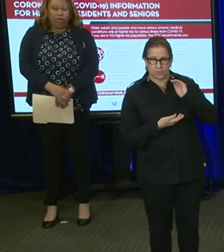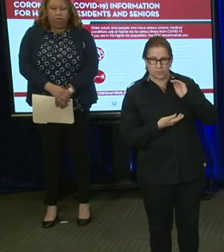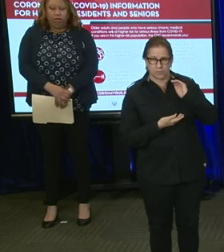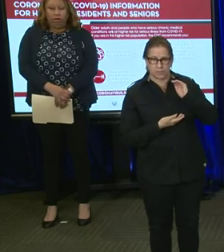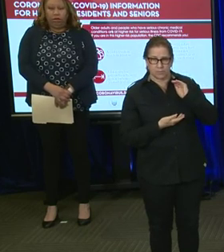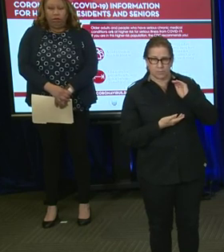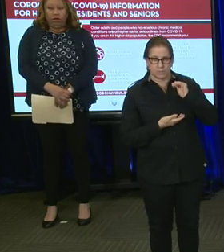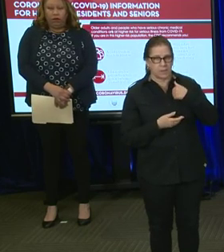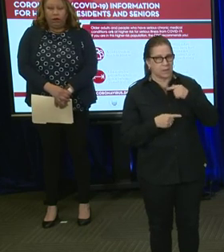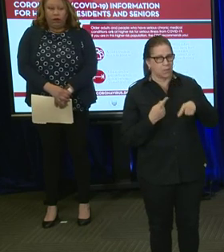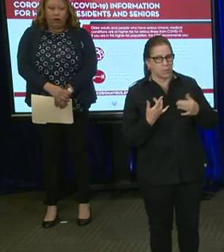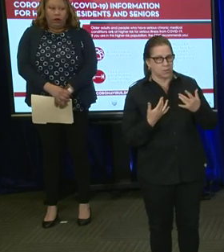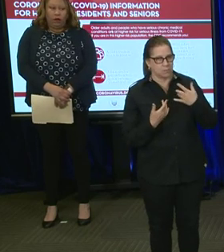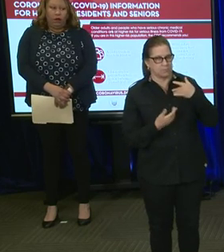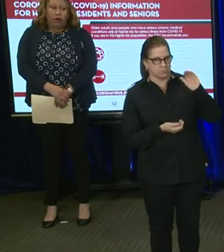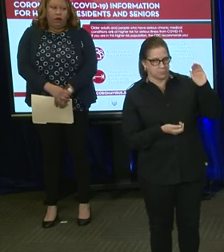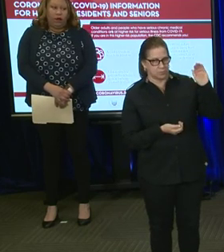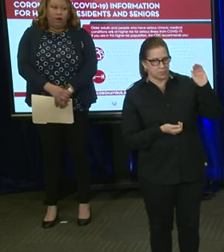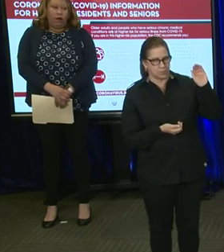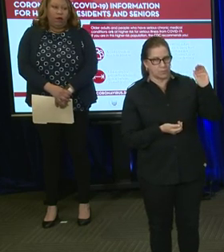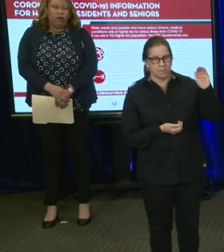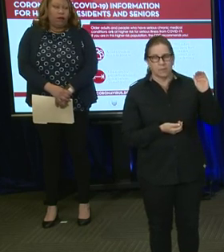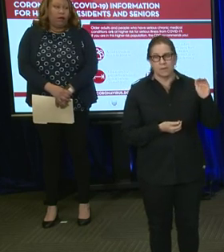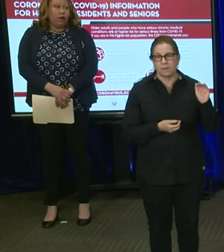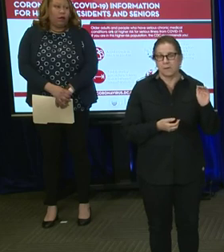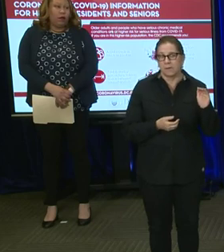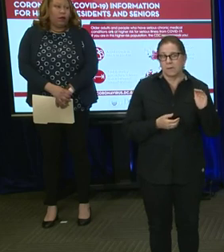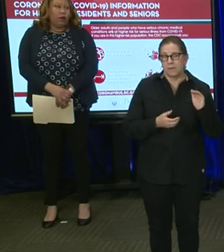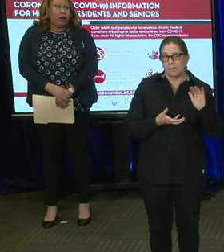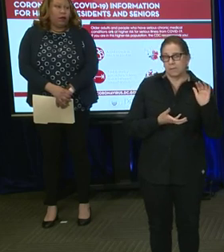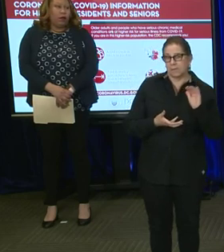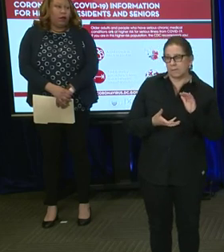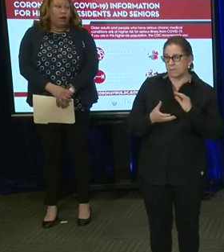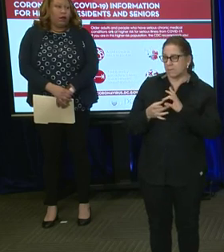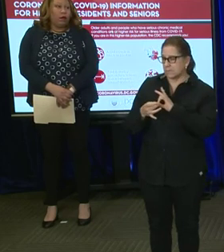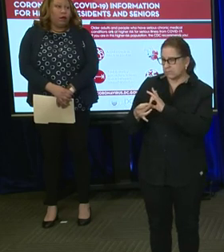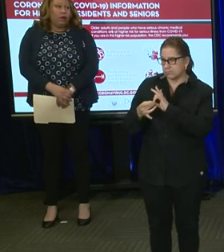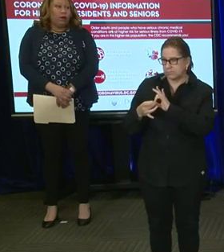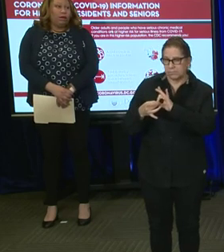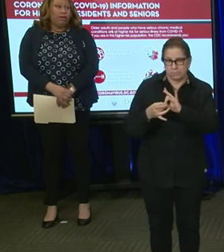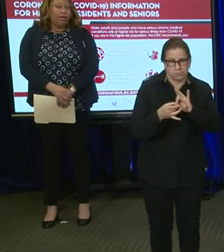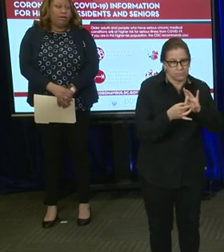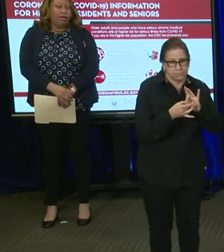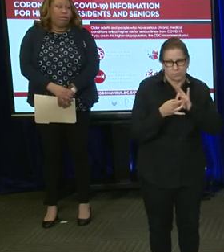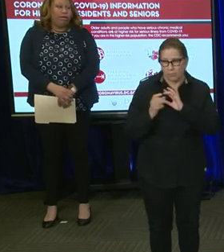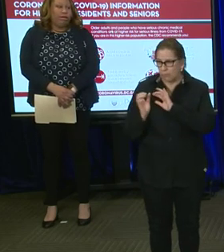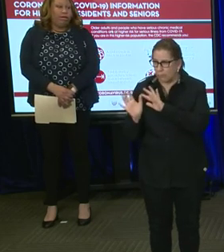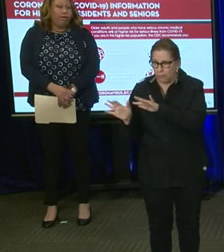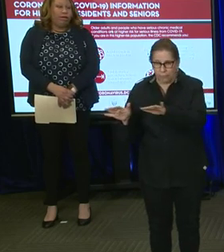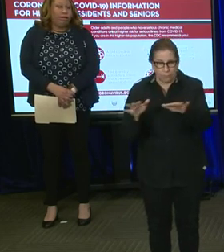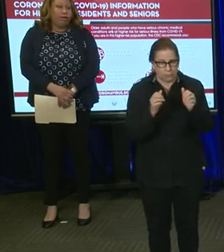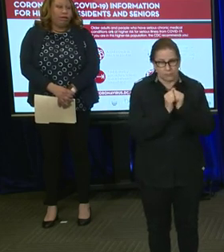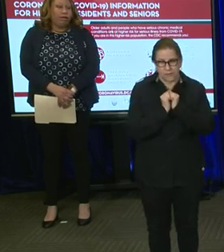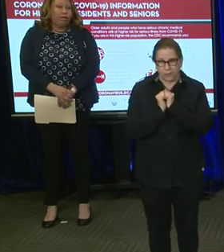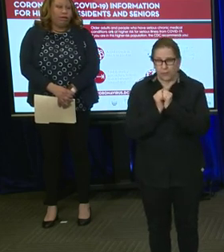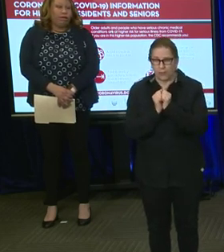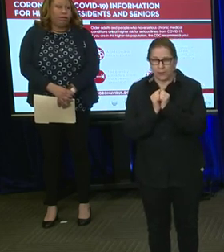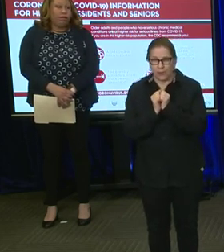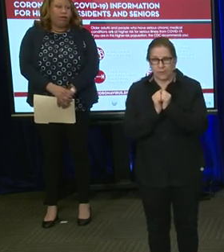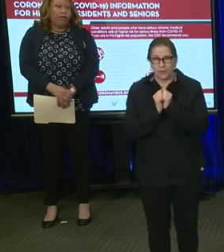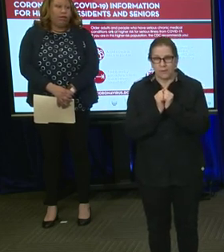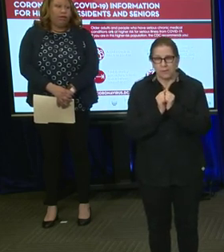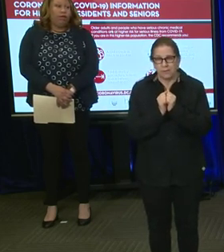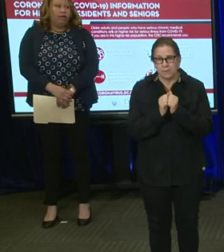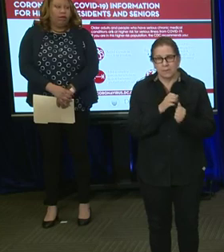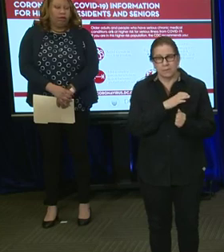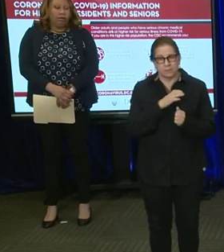are all in this together. Again, on behalf of Chairman Mendelson and all of my colleagues at the council, we ask that